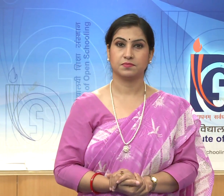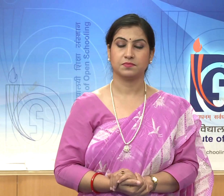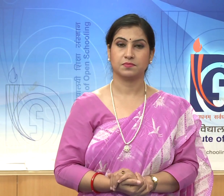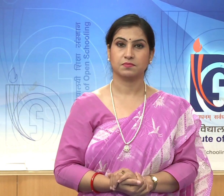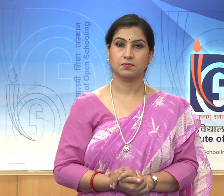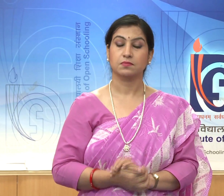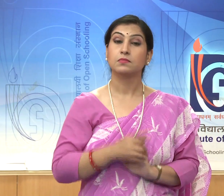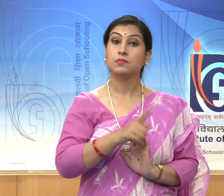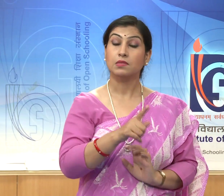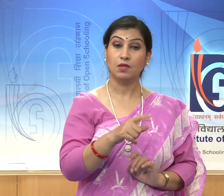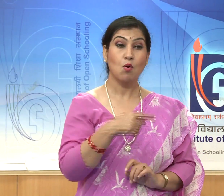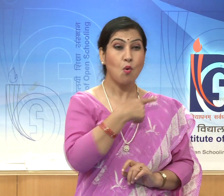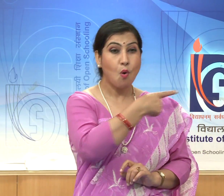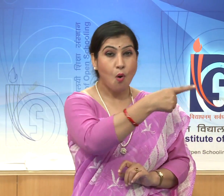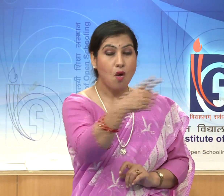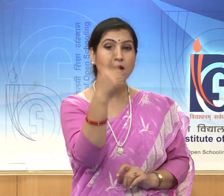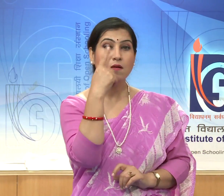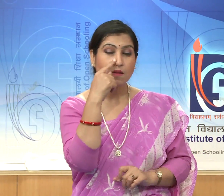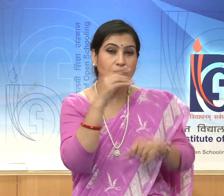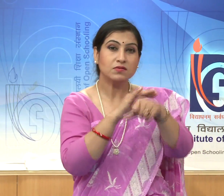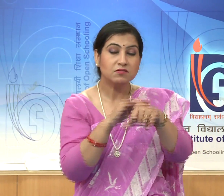The exquisite faces,